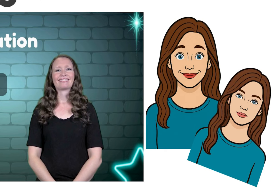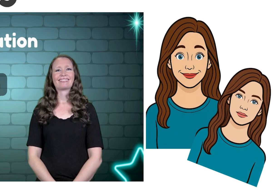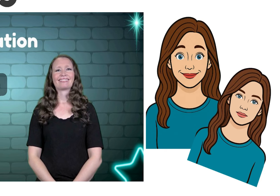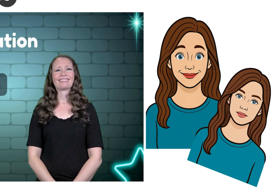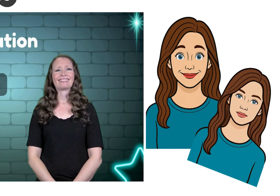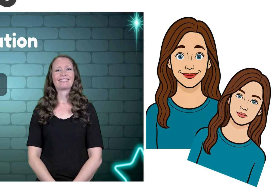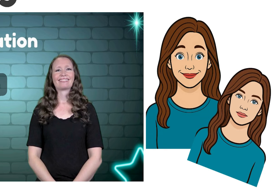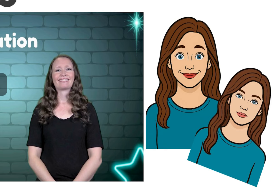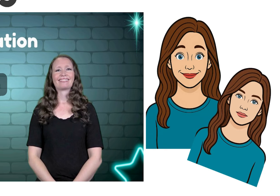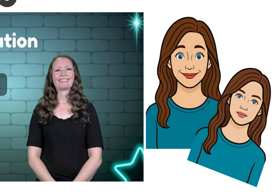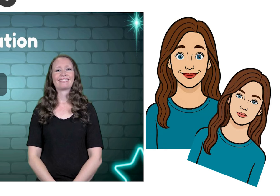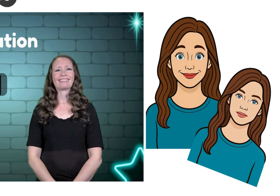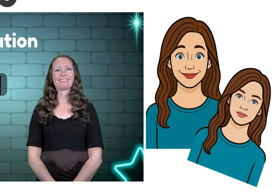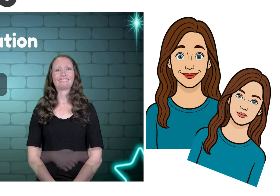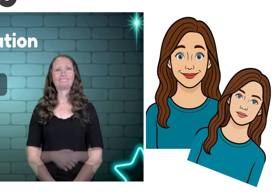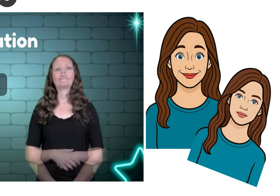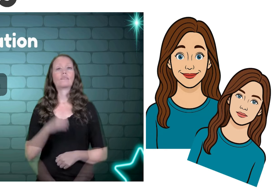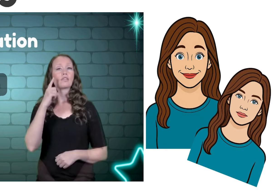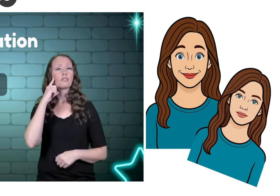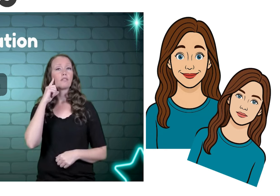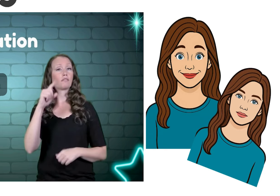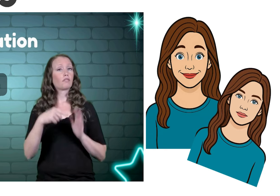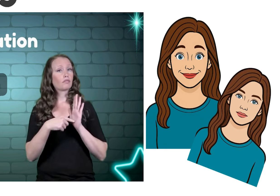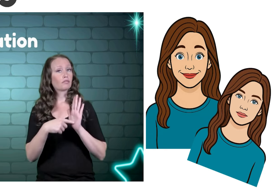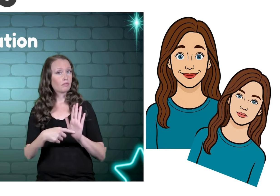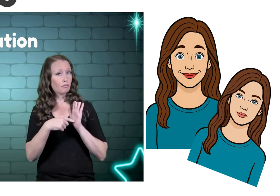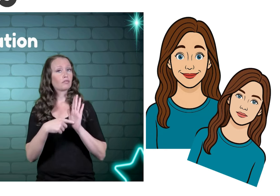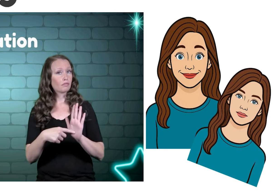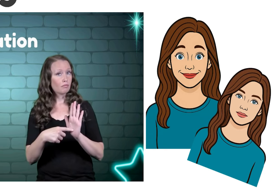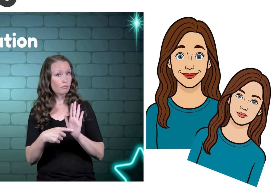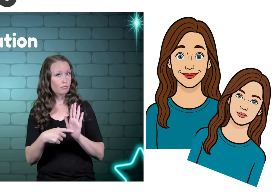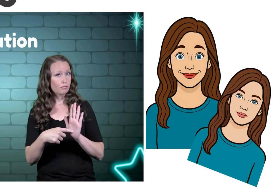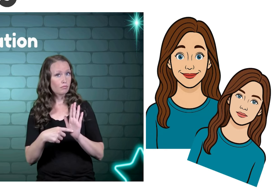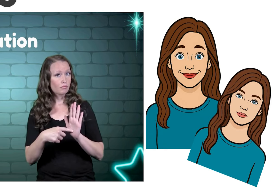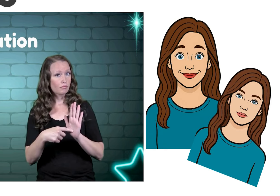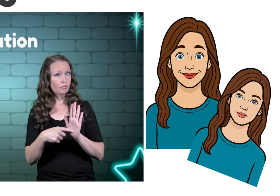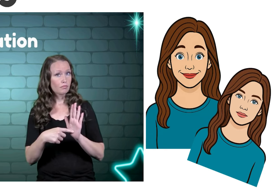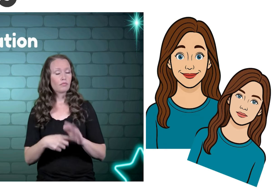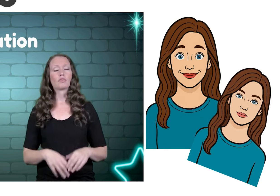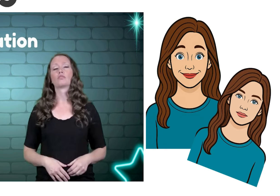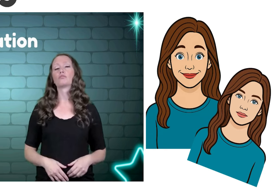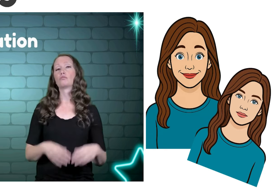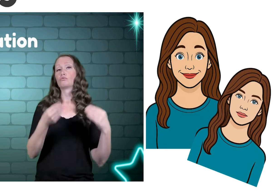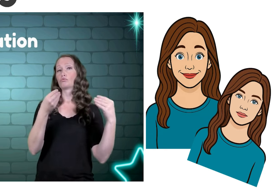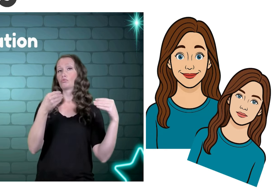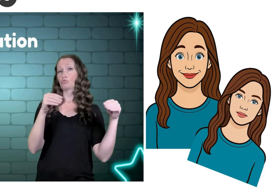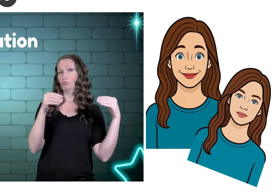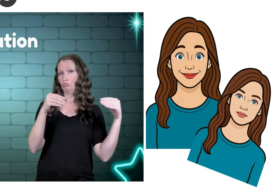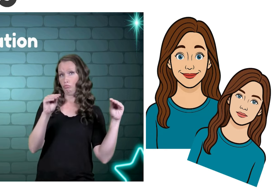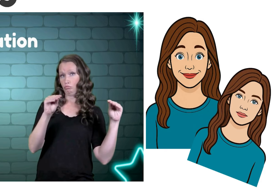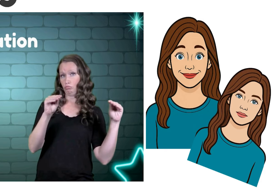sign not or don't to show the negation. Watch the example again.